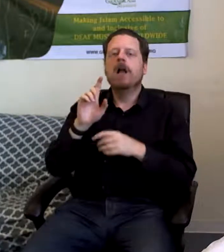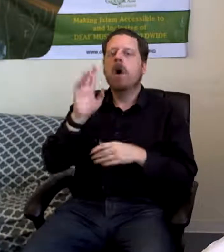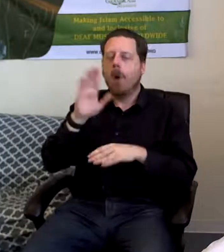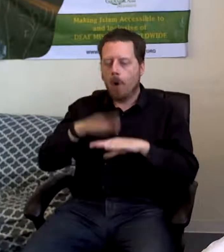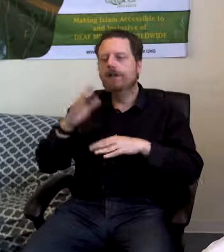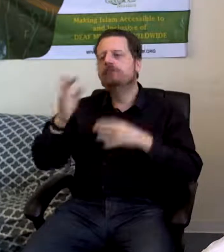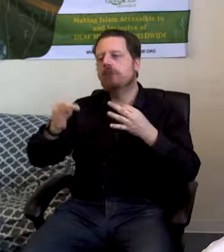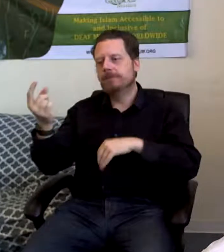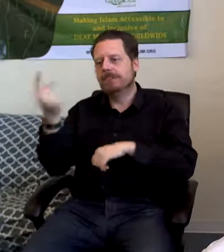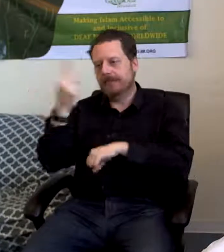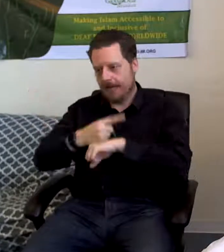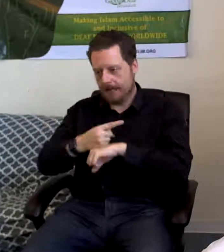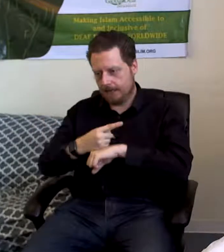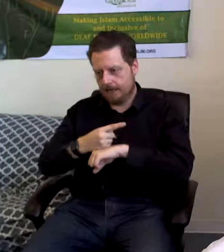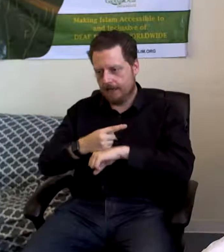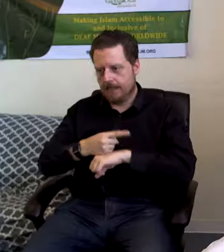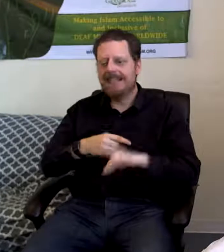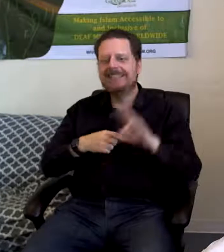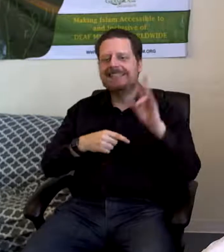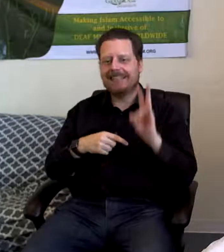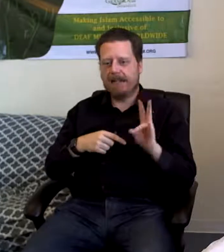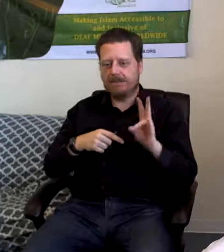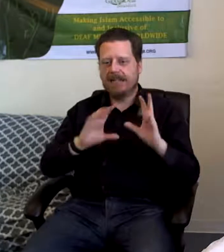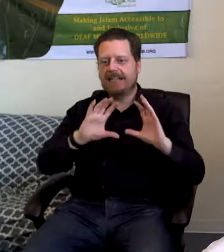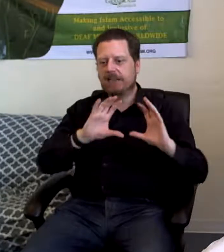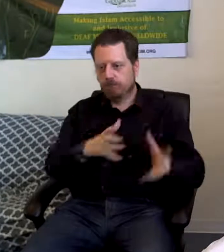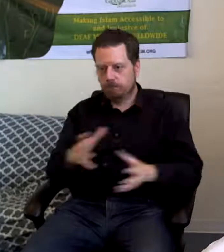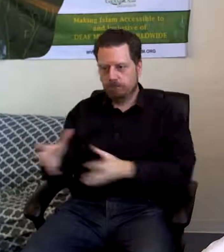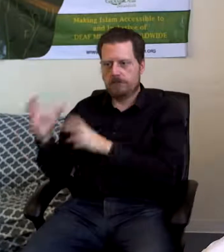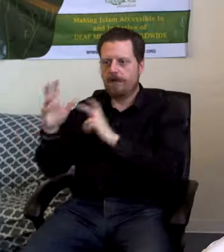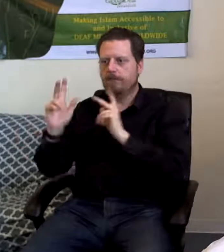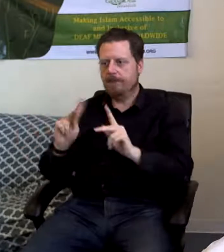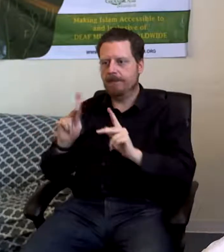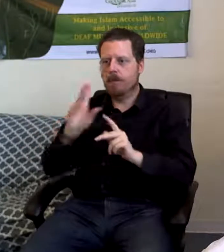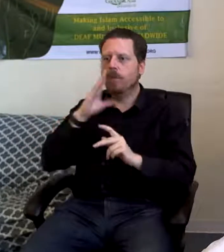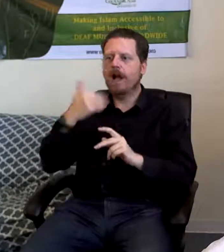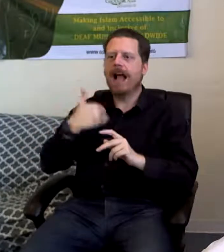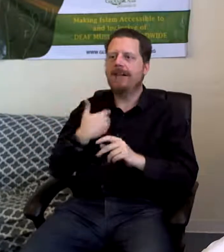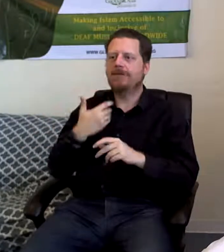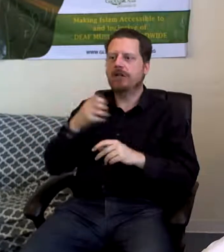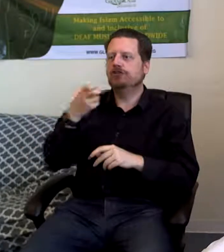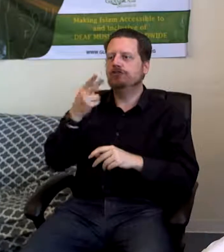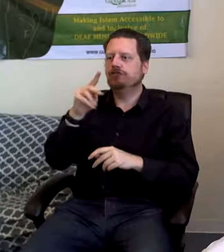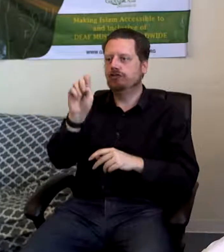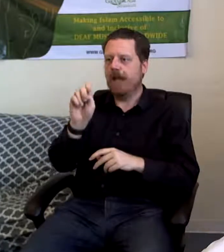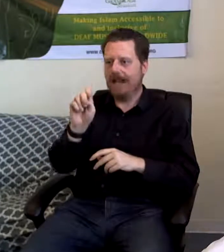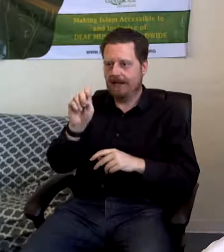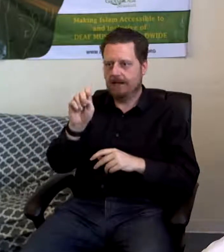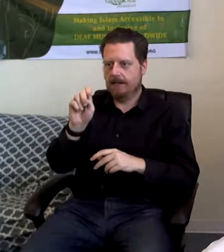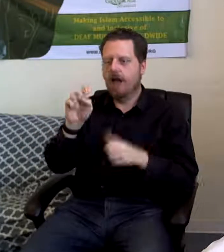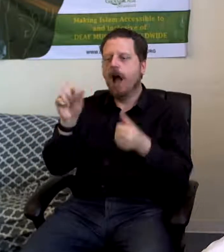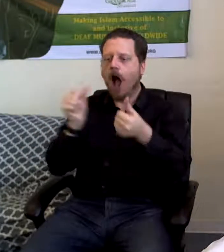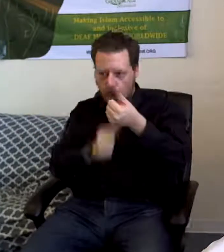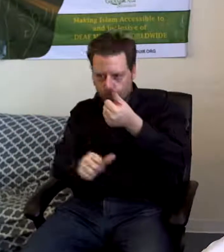of judgment, 7 classes or groups of people will be shaded under that shade.